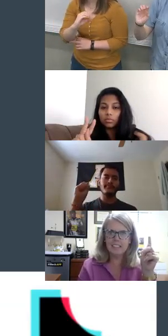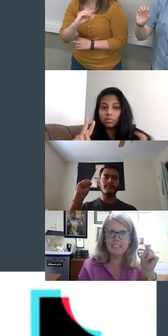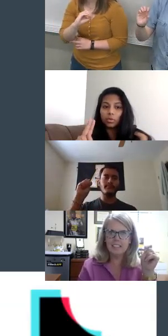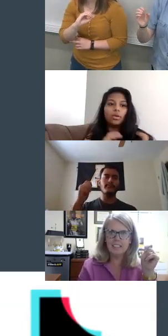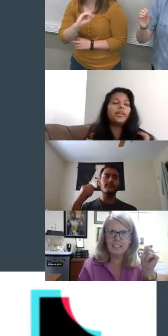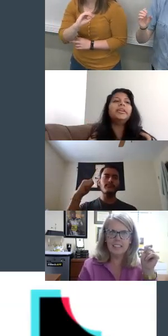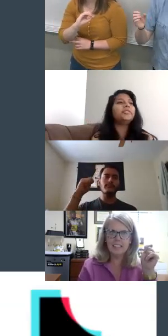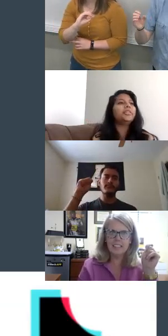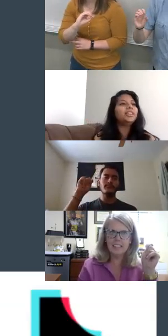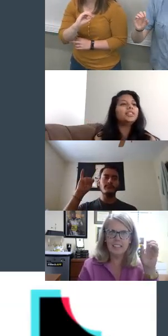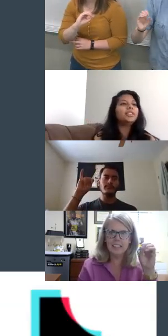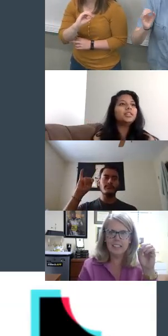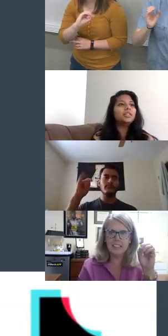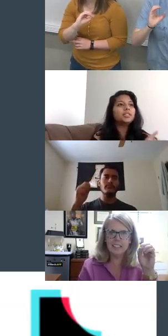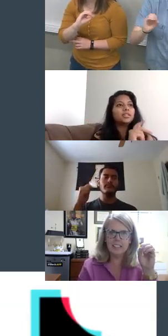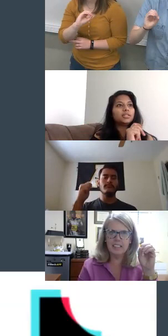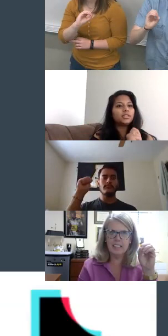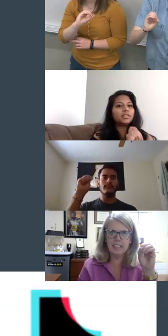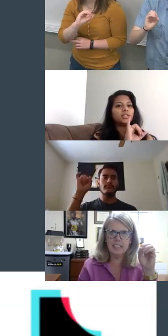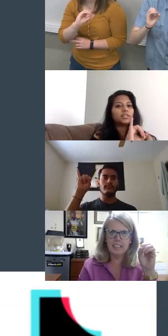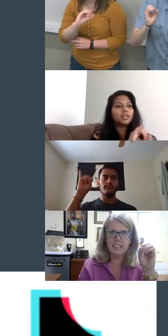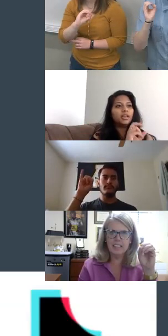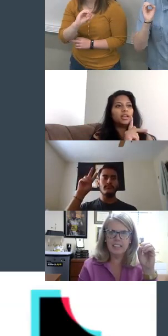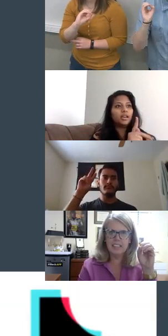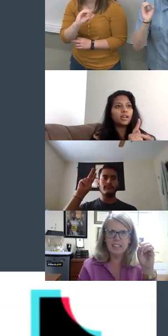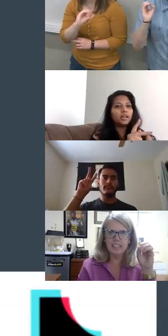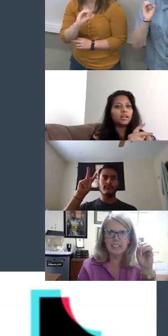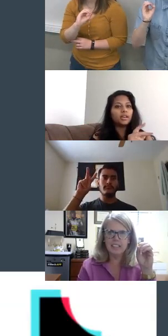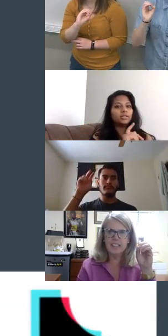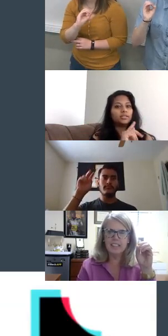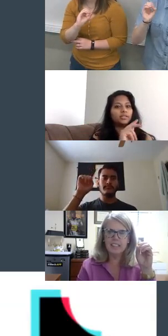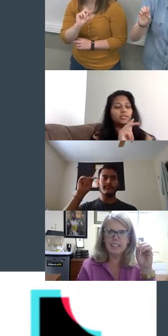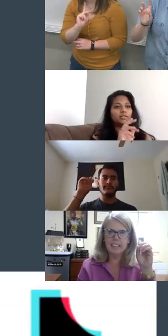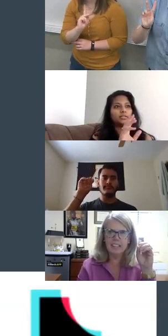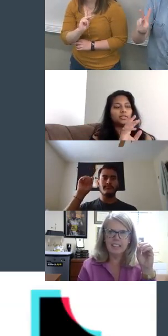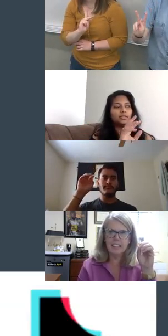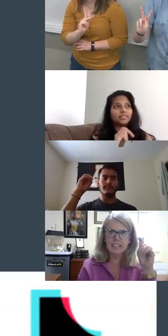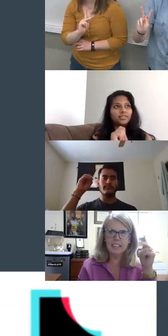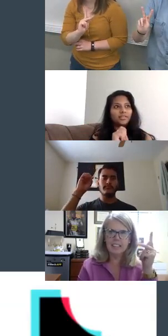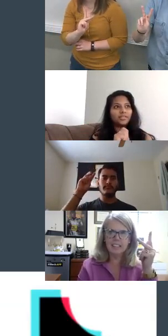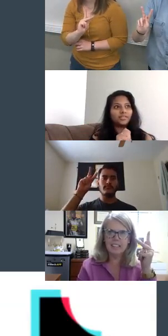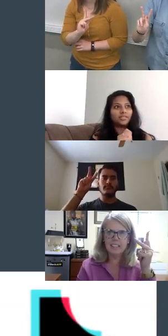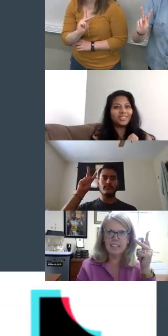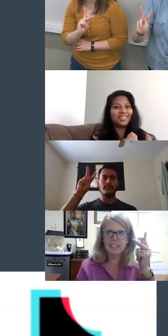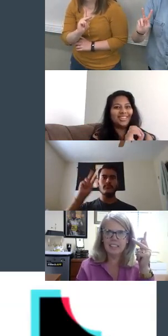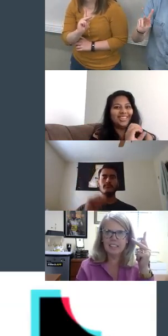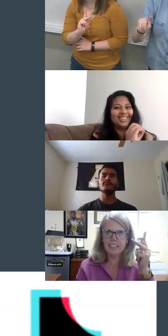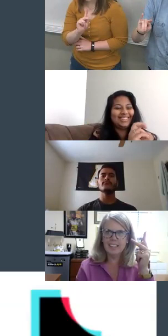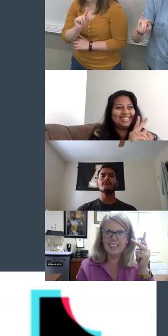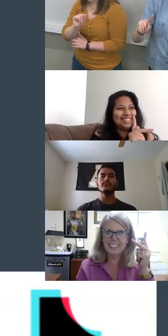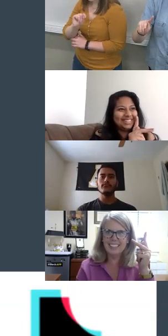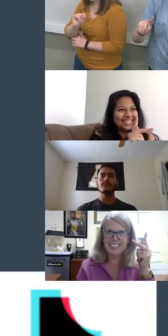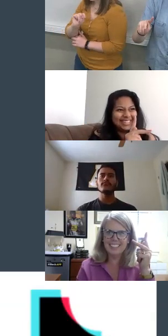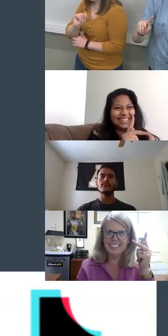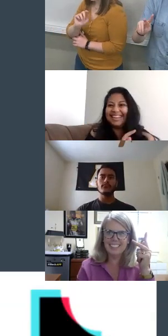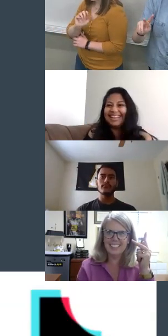O kind of looks like what you would expect it to. You just make an O. And then one more K. So